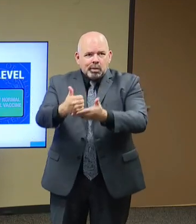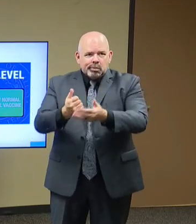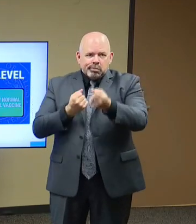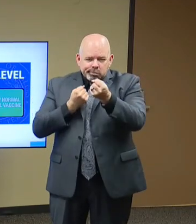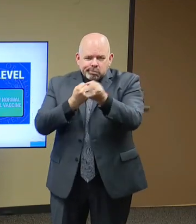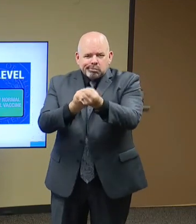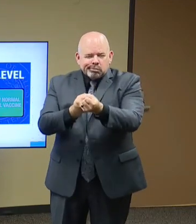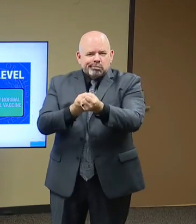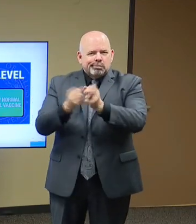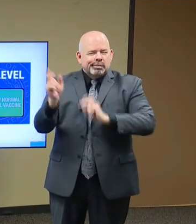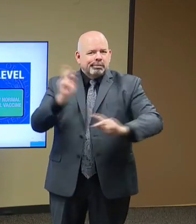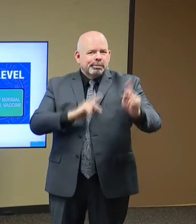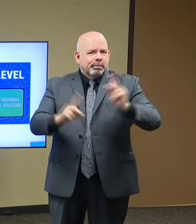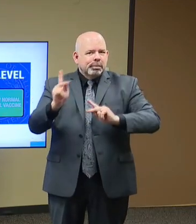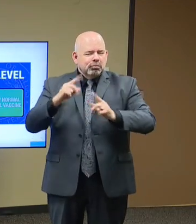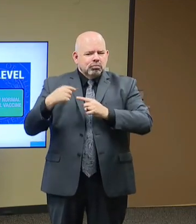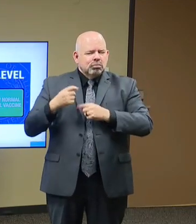people